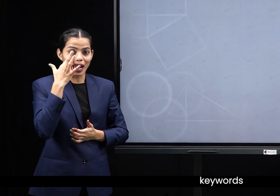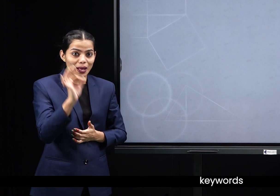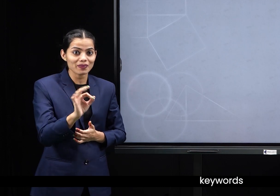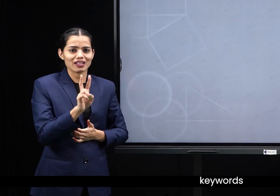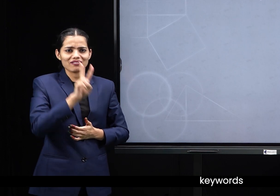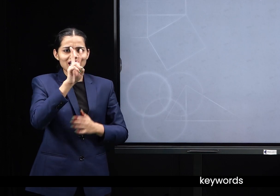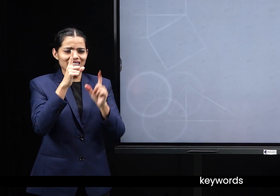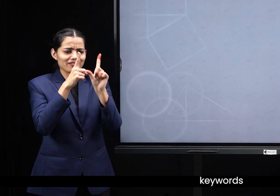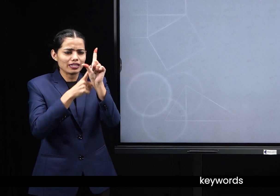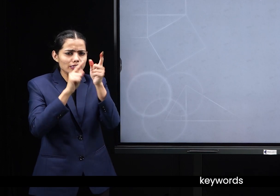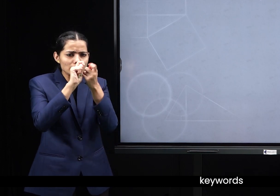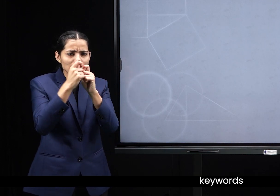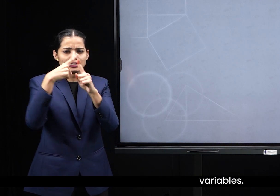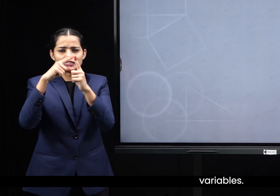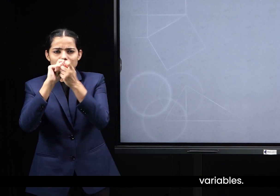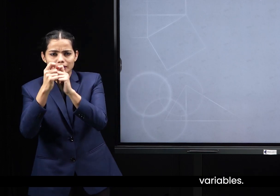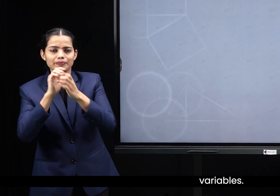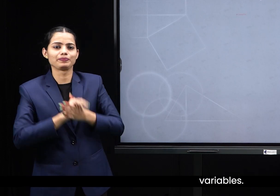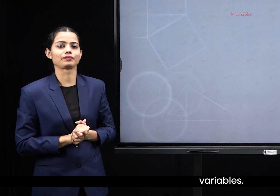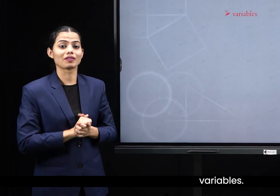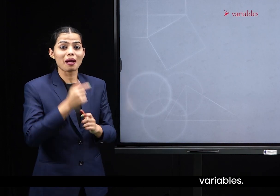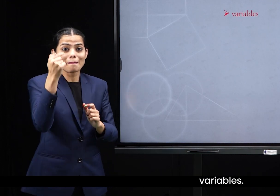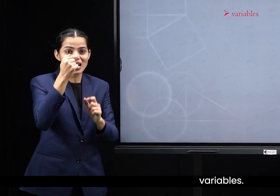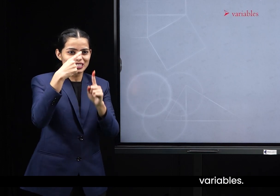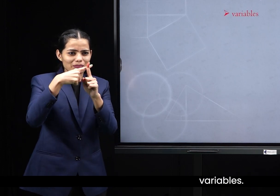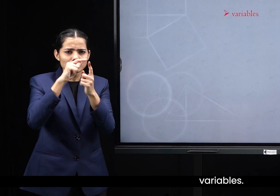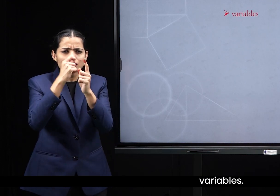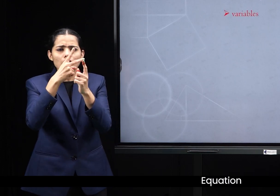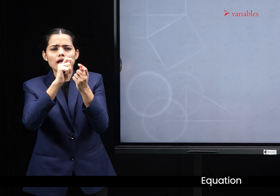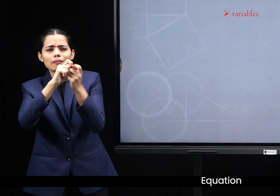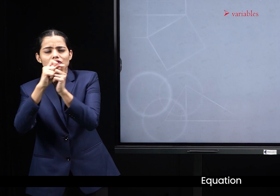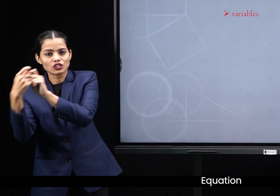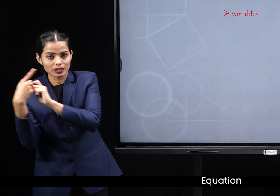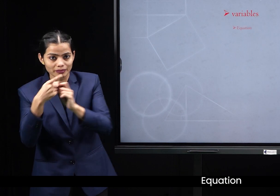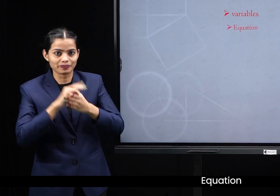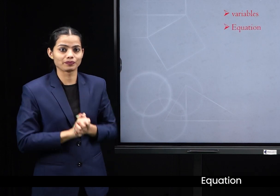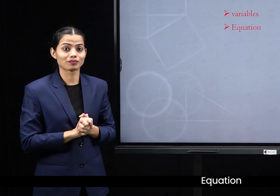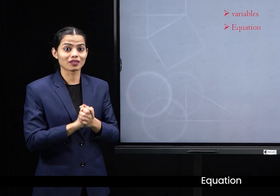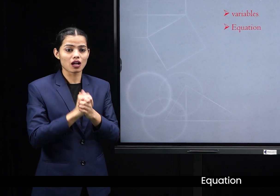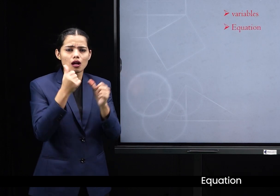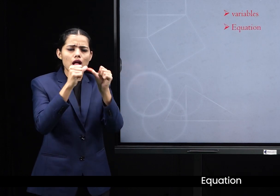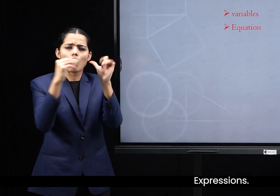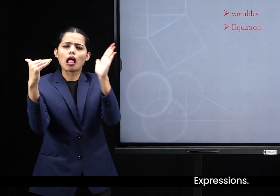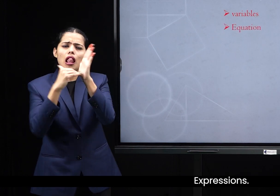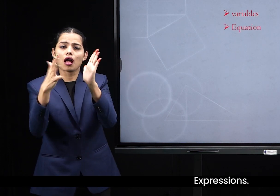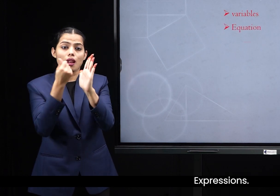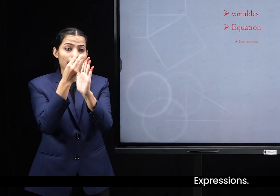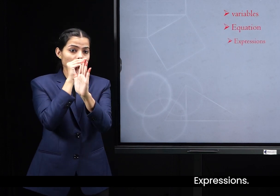Keywords-variables, equation, expressions,